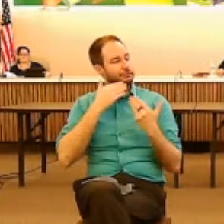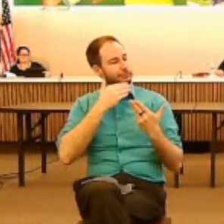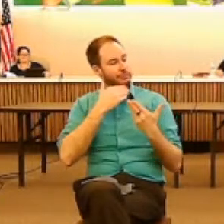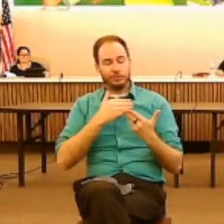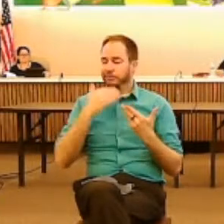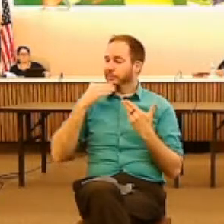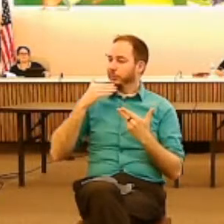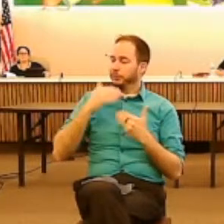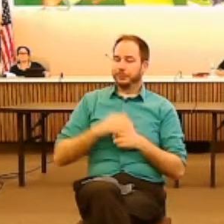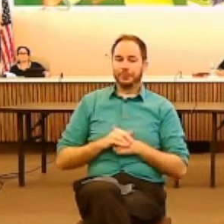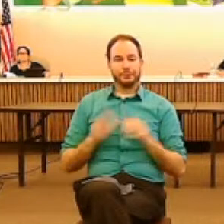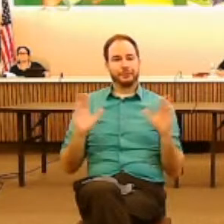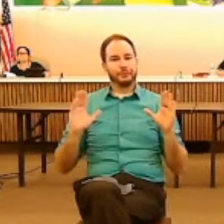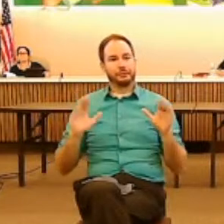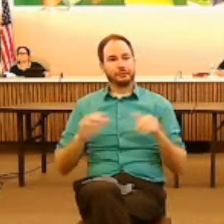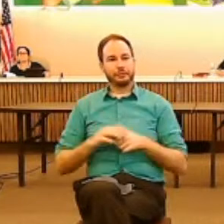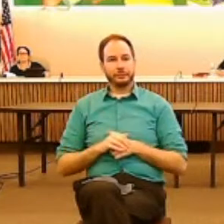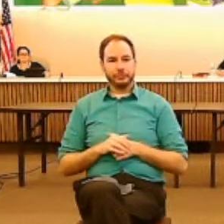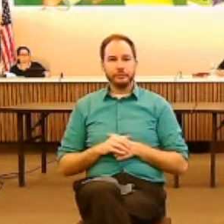it out. Thank you very much.